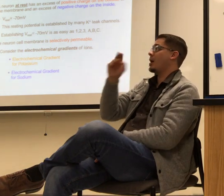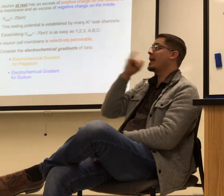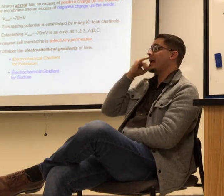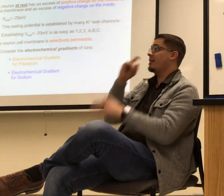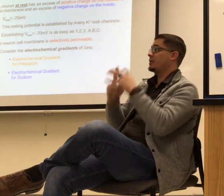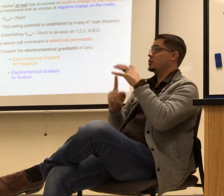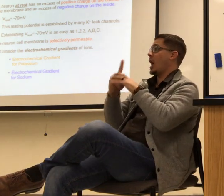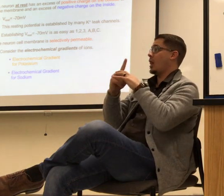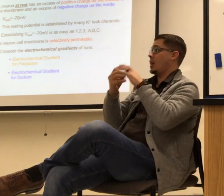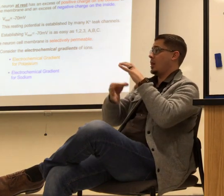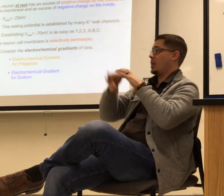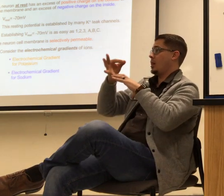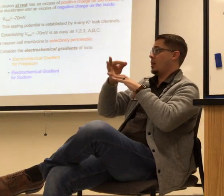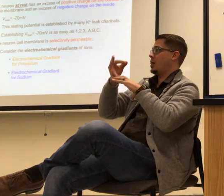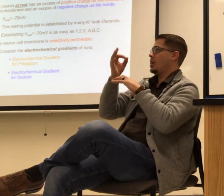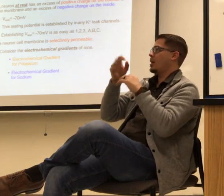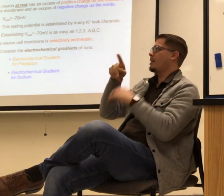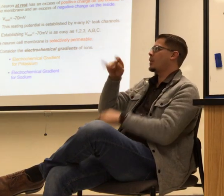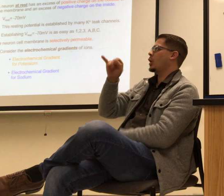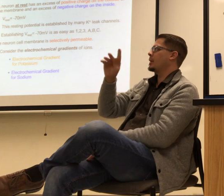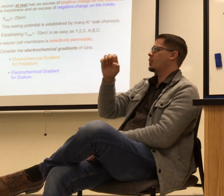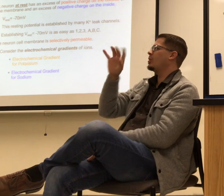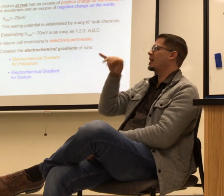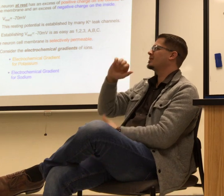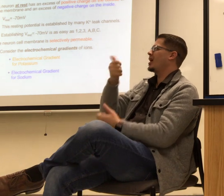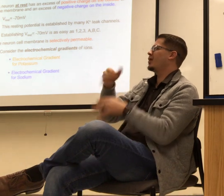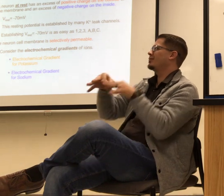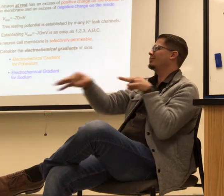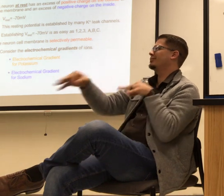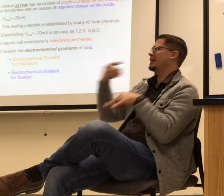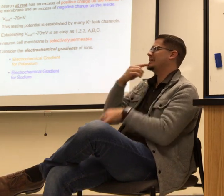they're permeable to it. That's kind of the way they phrase it.